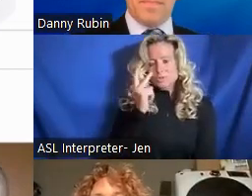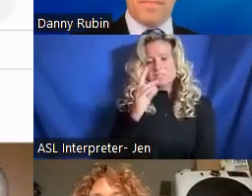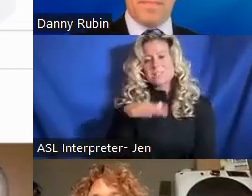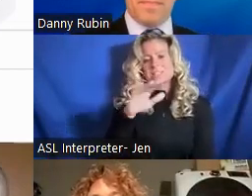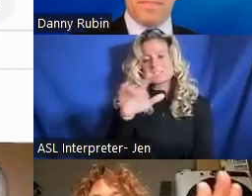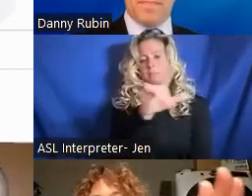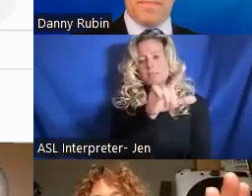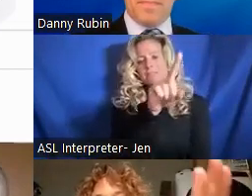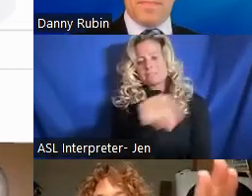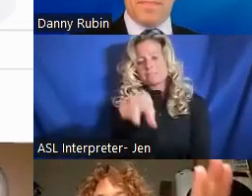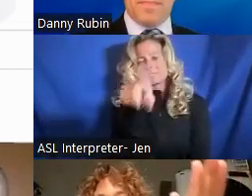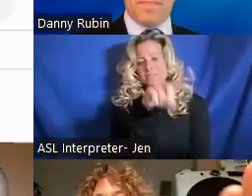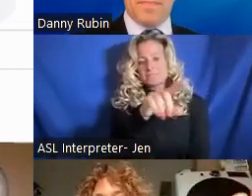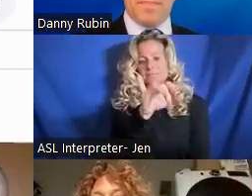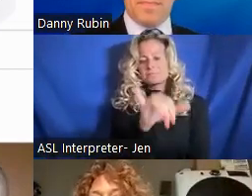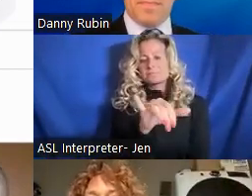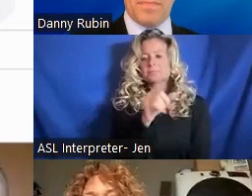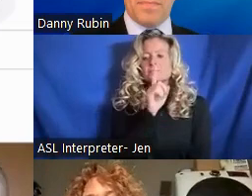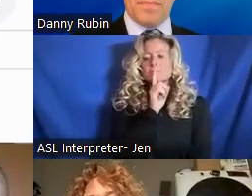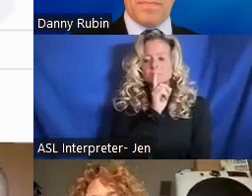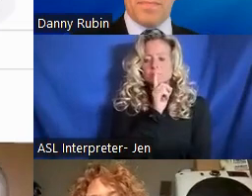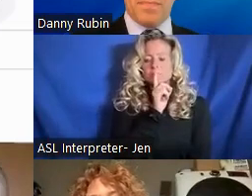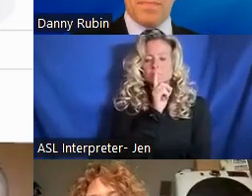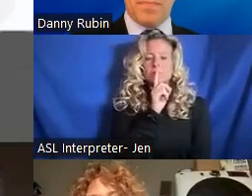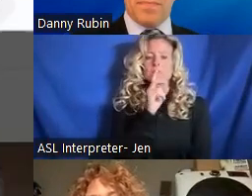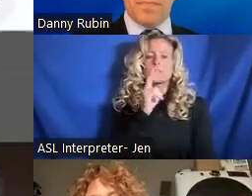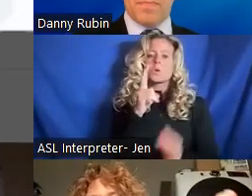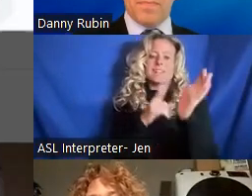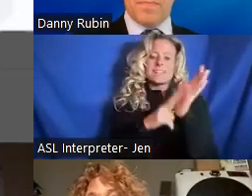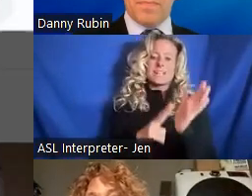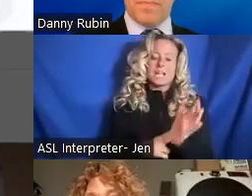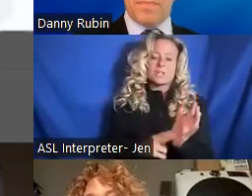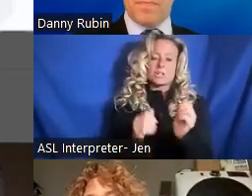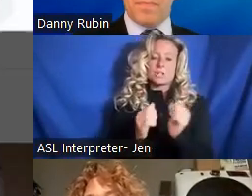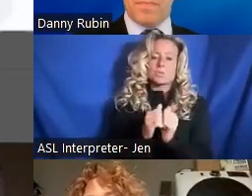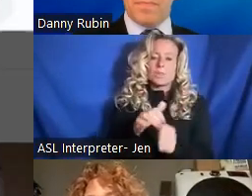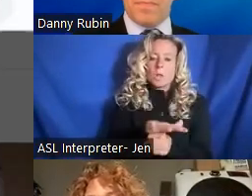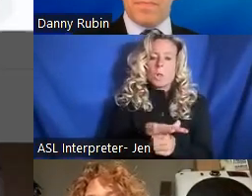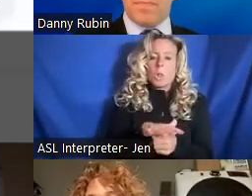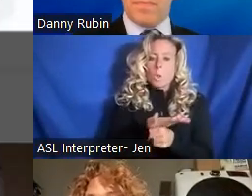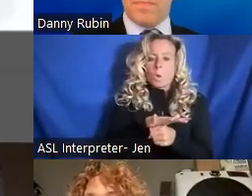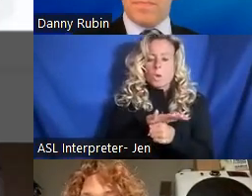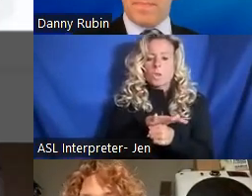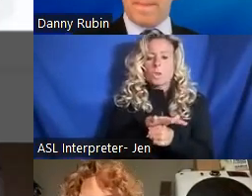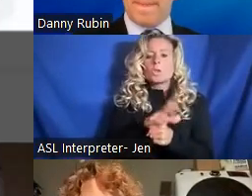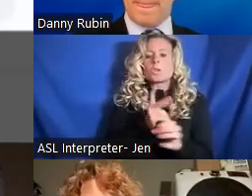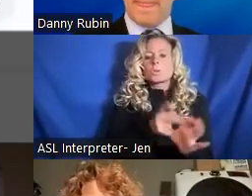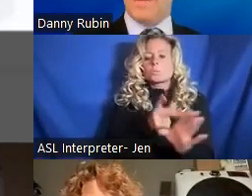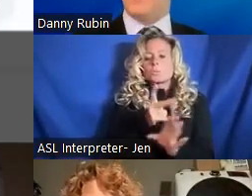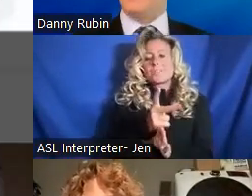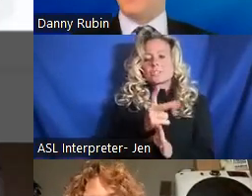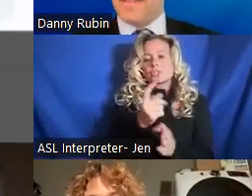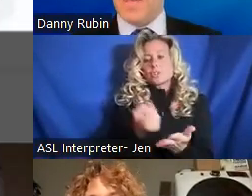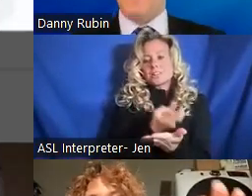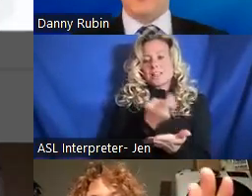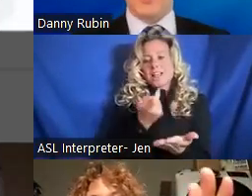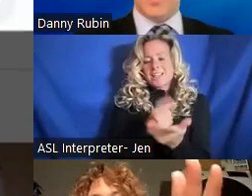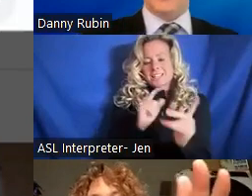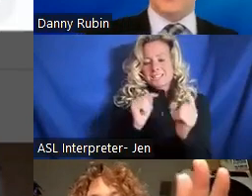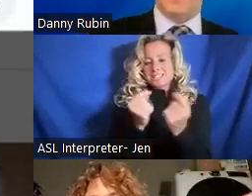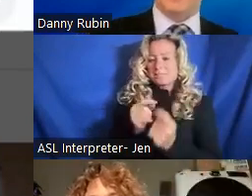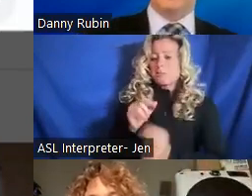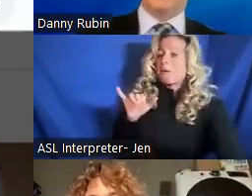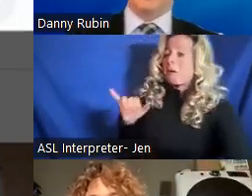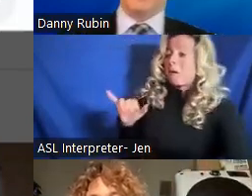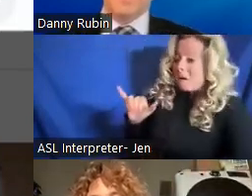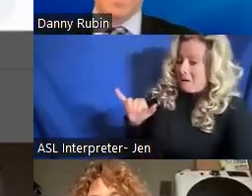left, we actually had a contract with a local professional hockey team. Ah, the Admirals,